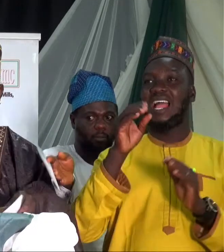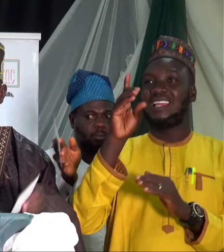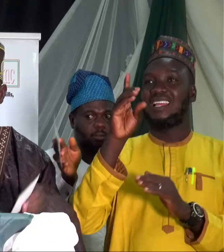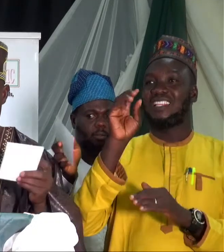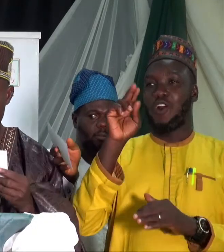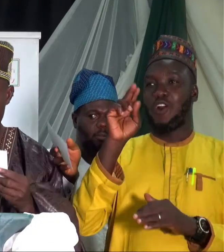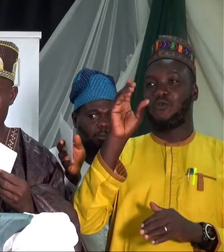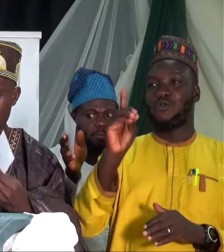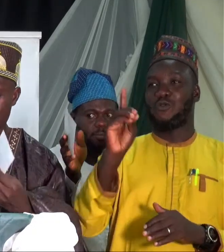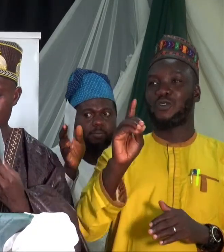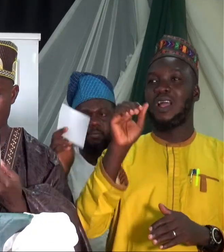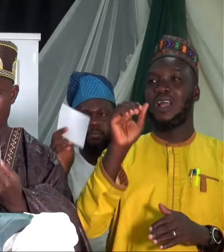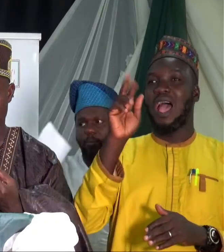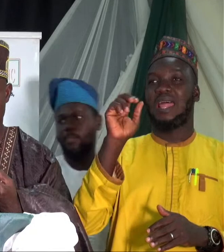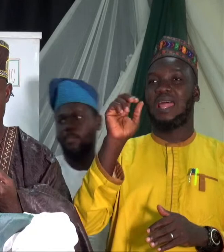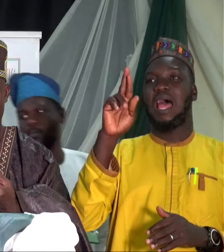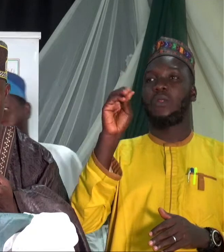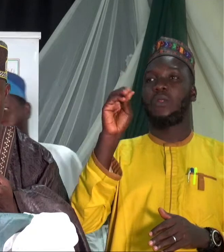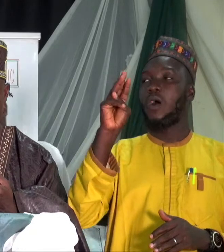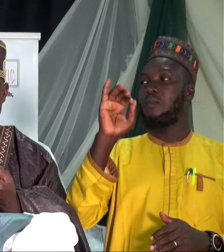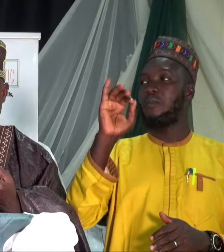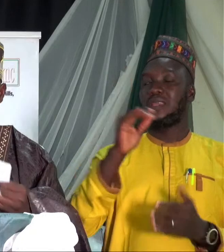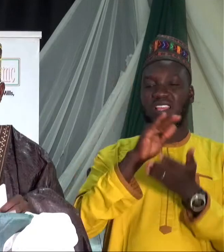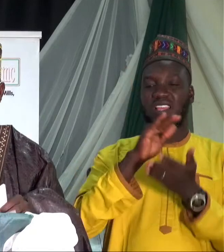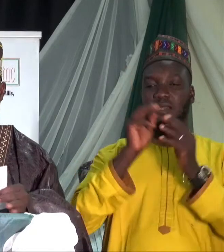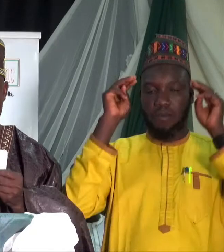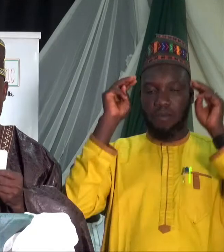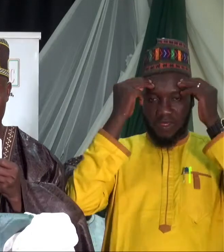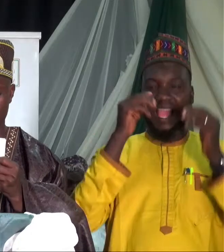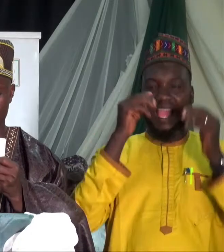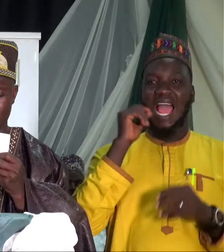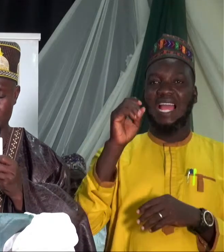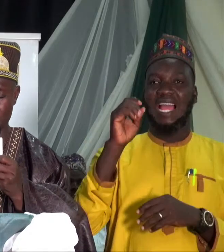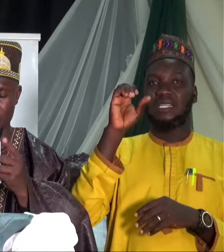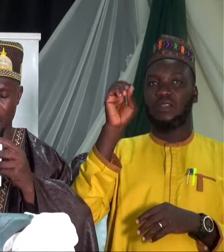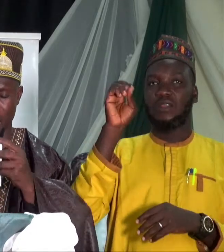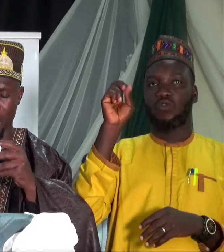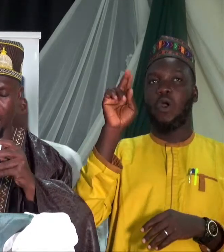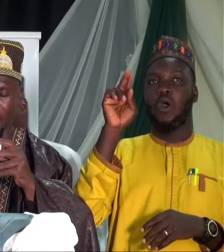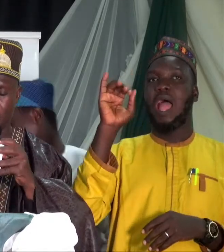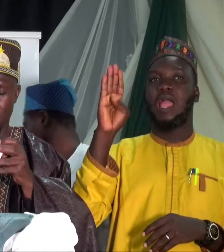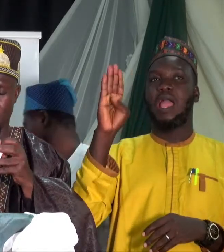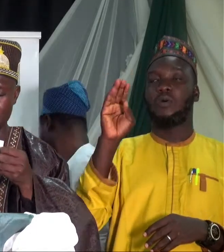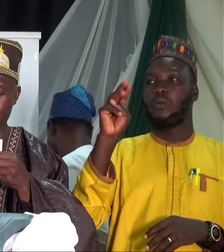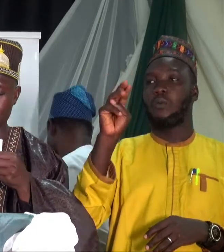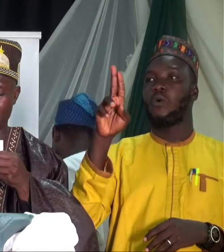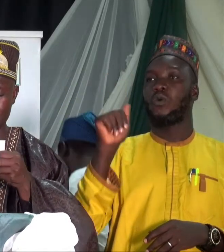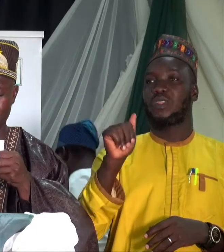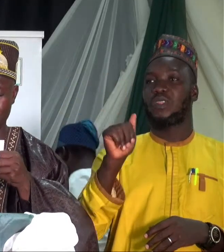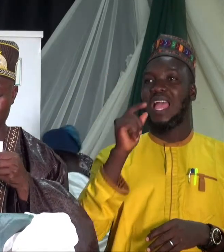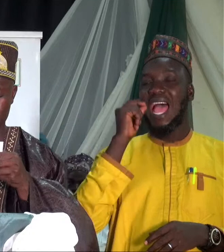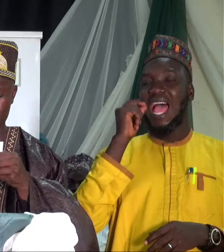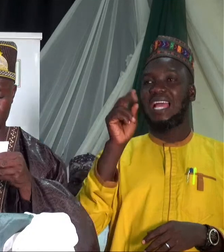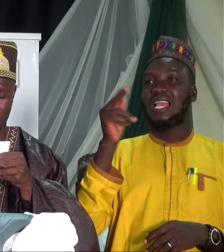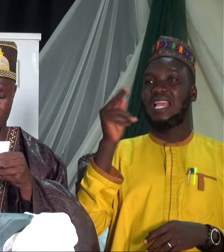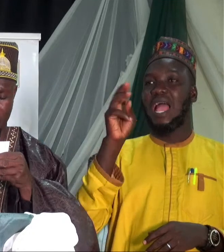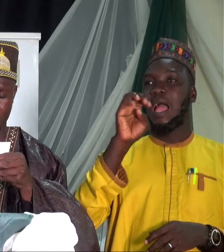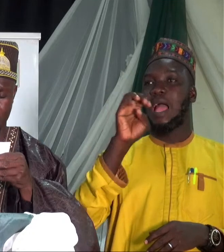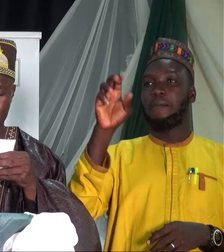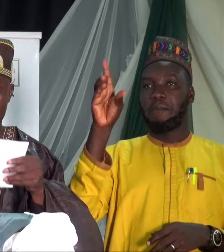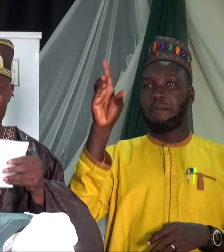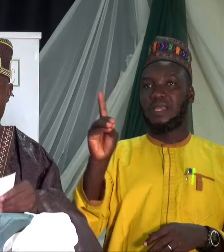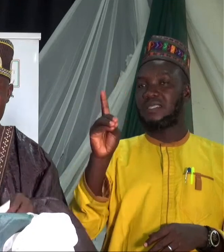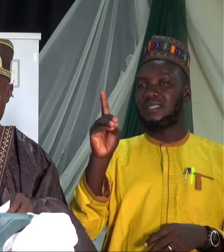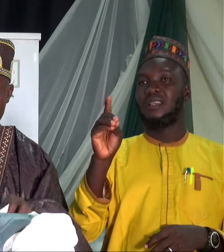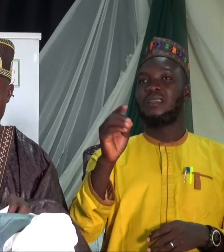ní central mosque you are welcome sir alhaji shoaib musa akinyin púpọ̀ lọ́ba ní sanlẹ̀ sọ dáadáa alhaji abdulhamid za